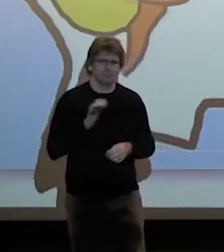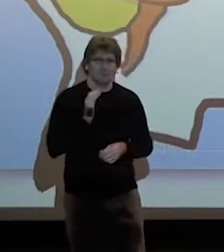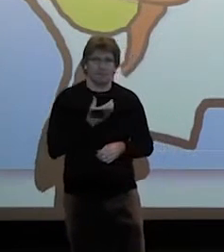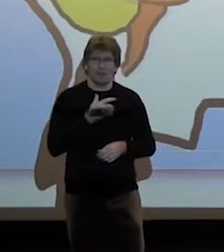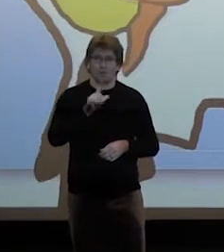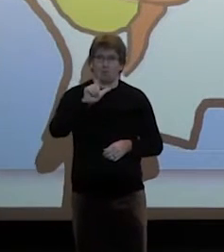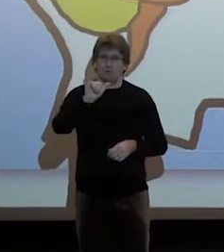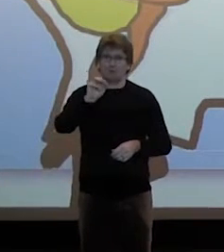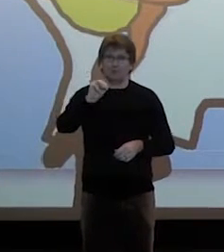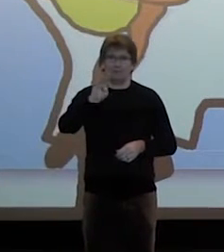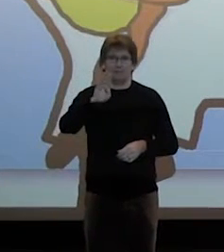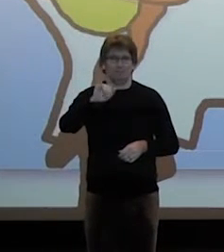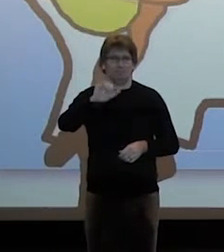make sense of the world.